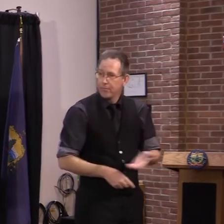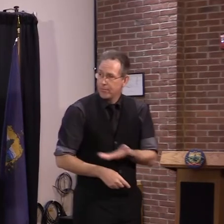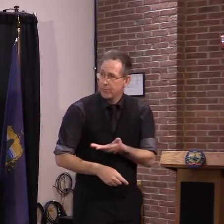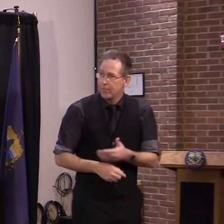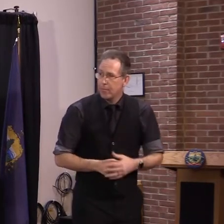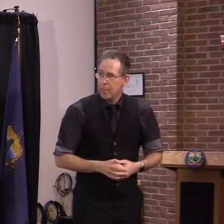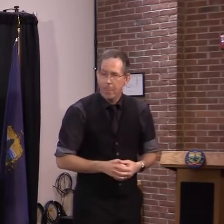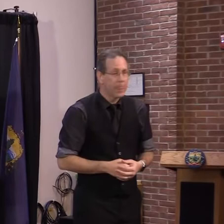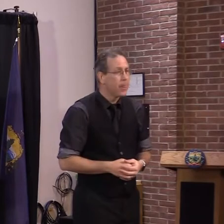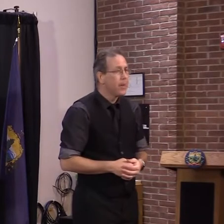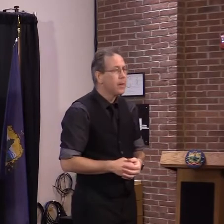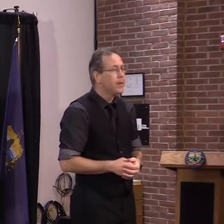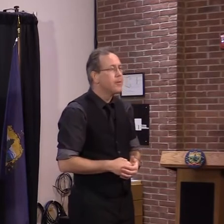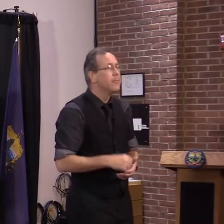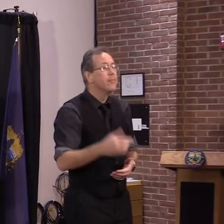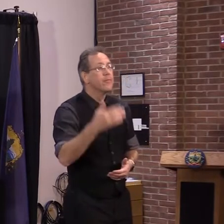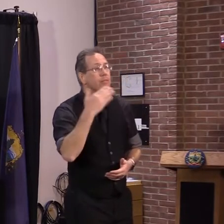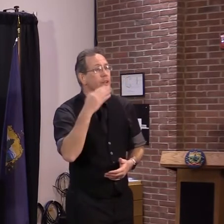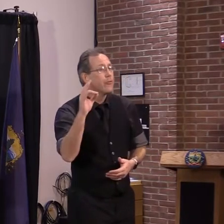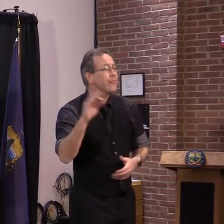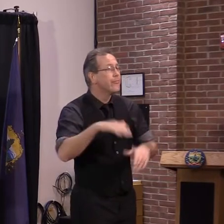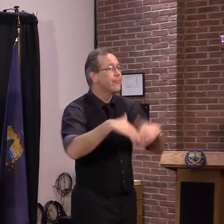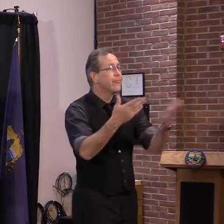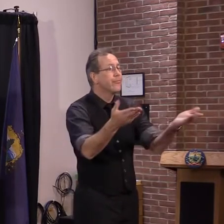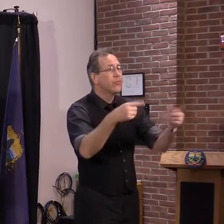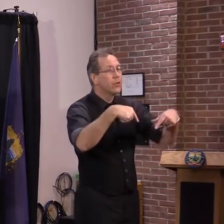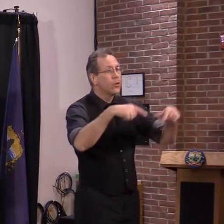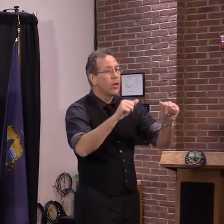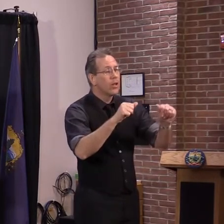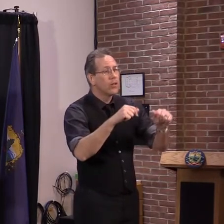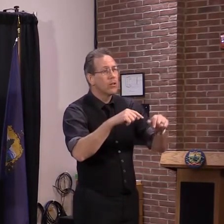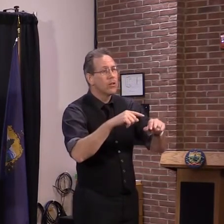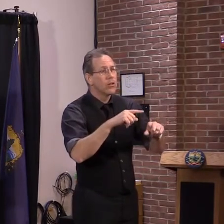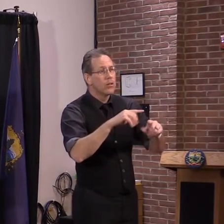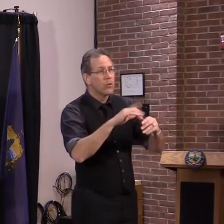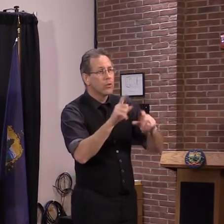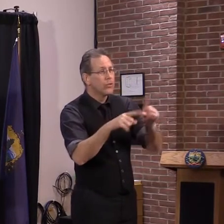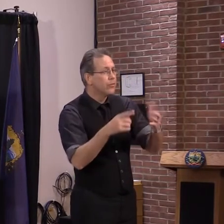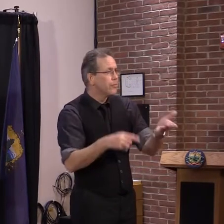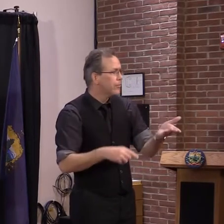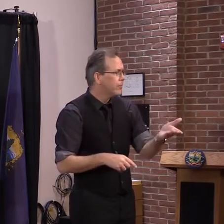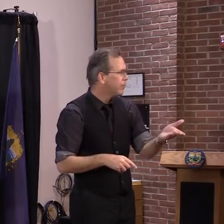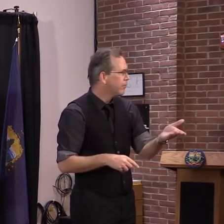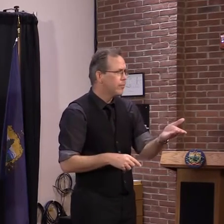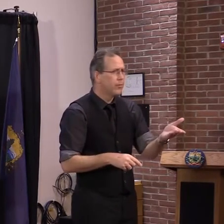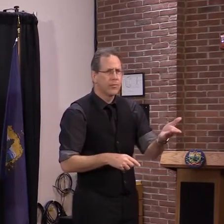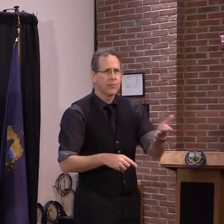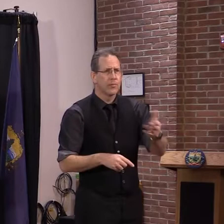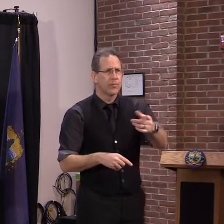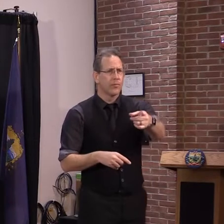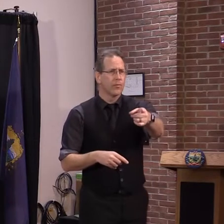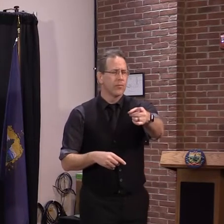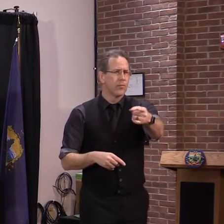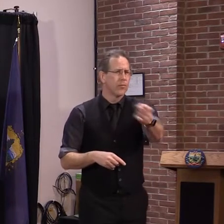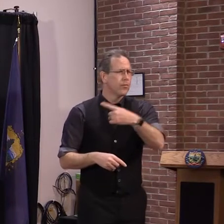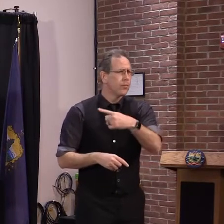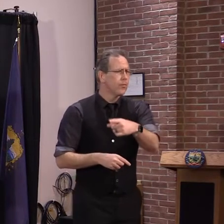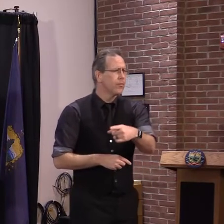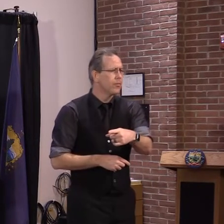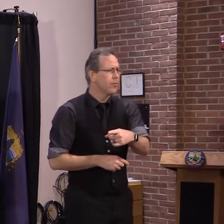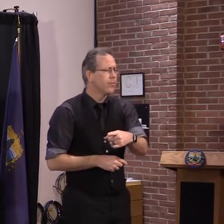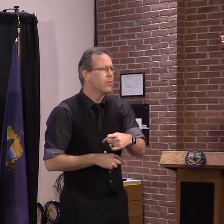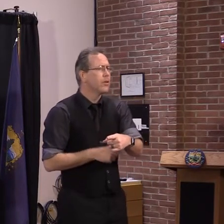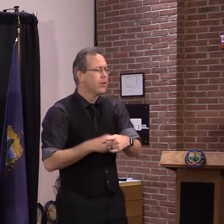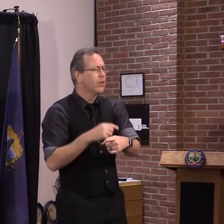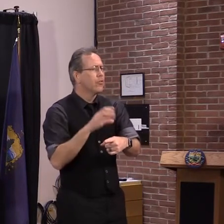Thank you, Dr. Levine. We'll now open it up to questions. Starting with folks in the room. Governor, do we know at this point what percentage of